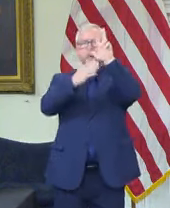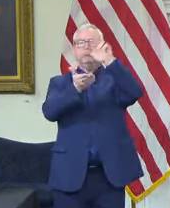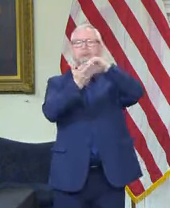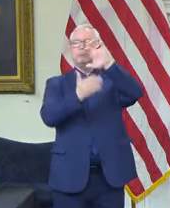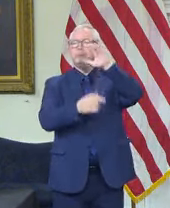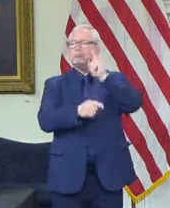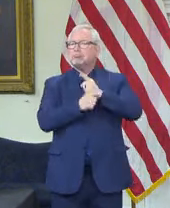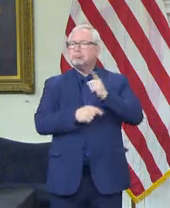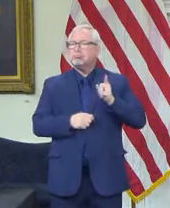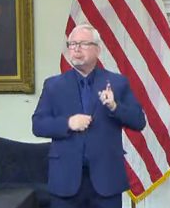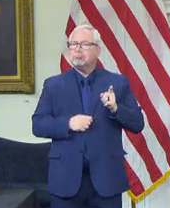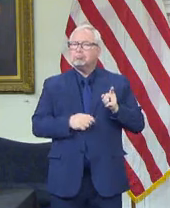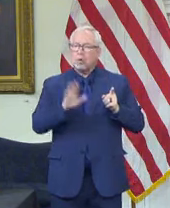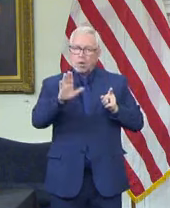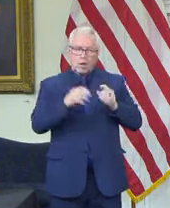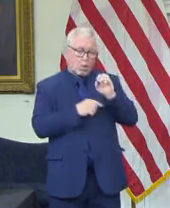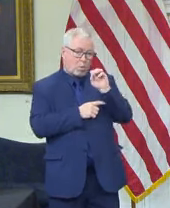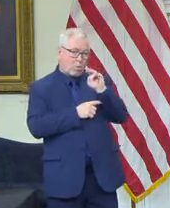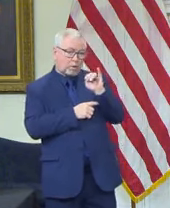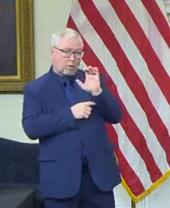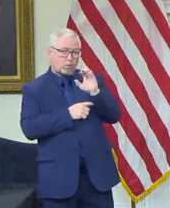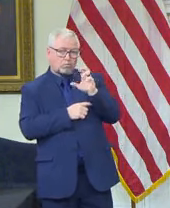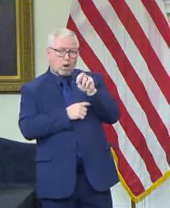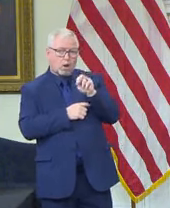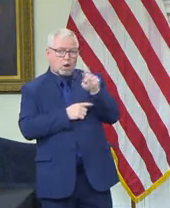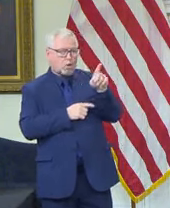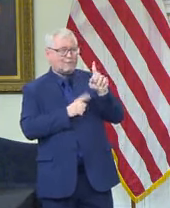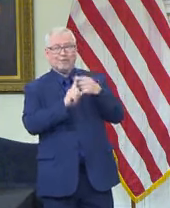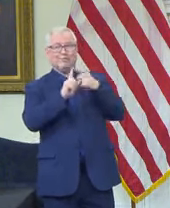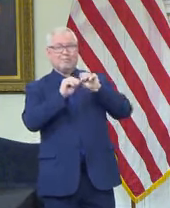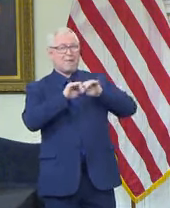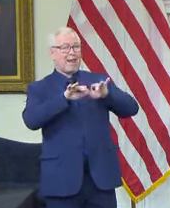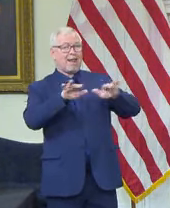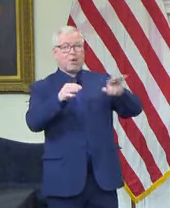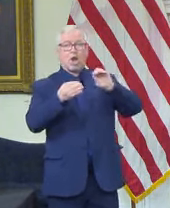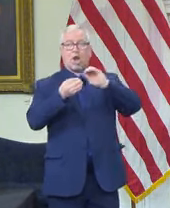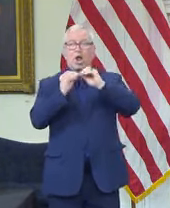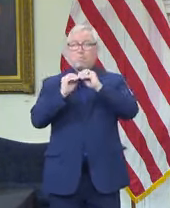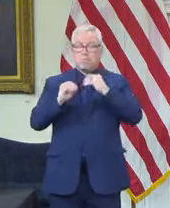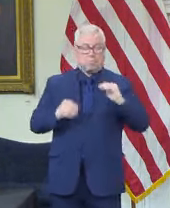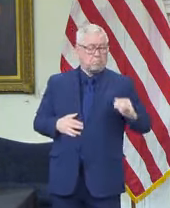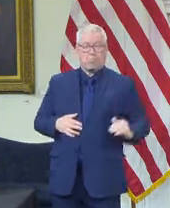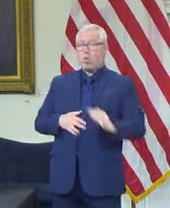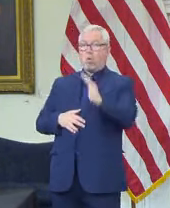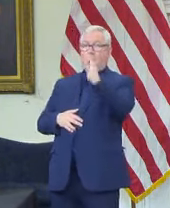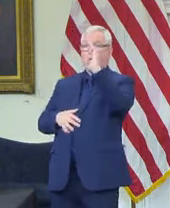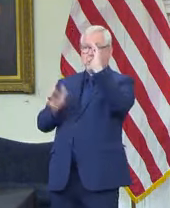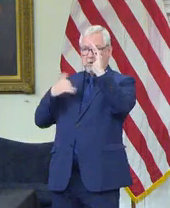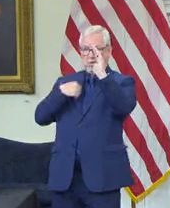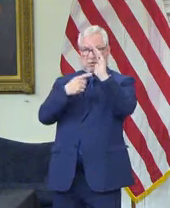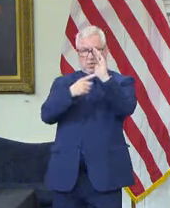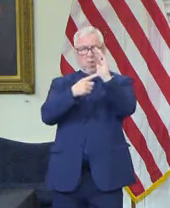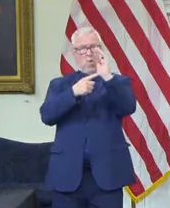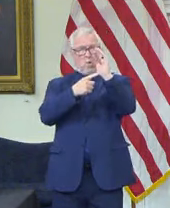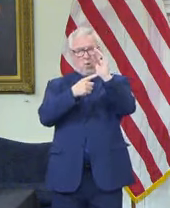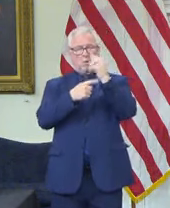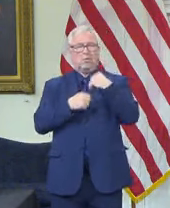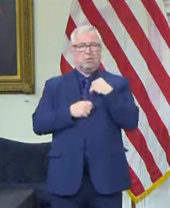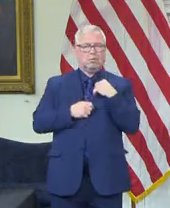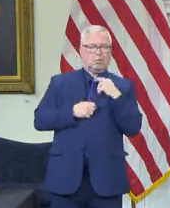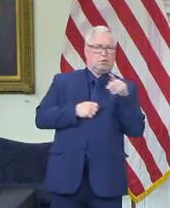started shooting straight up. And that's where they kind of revised their predictions and said it could go as high as